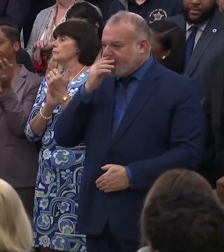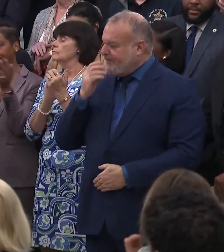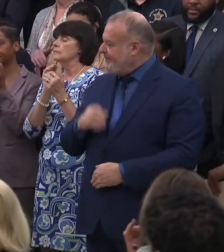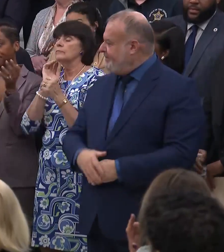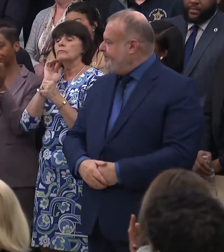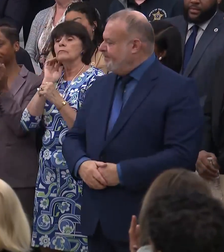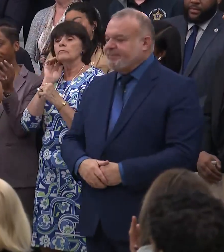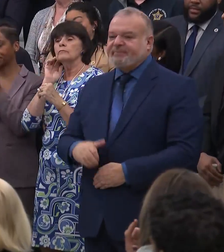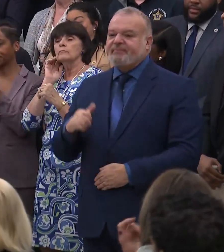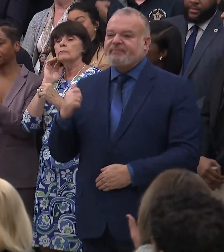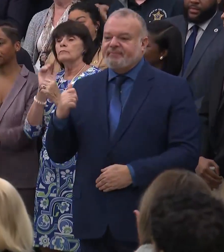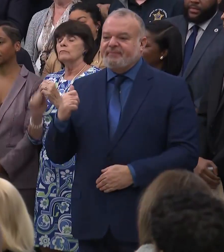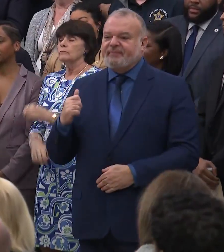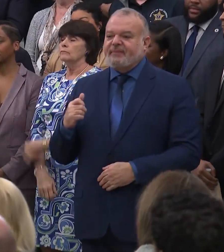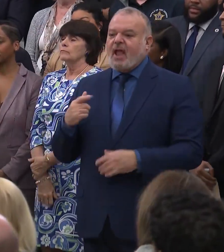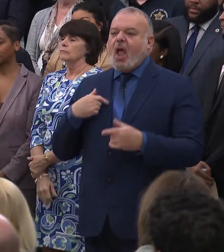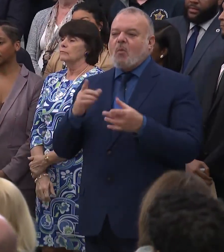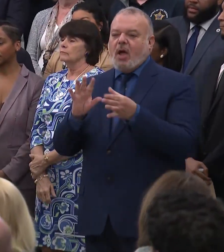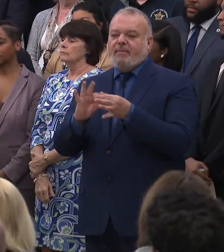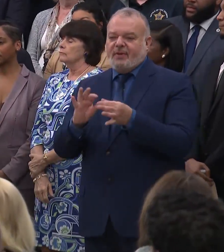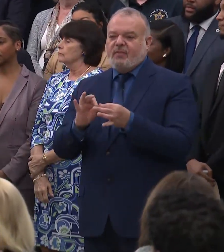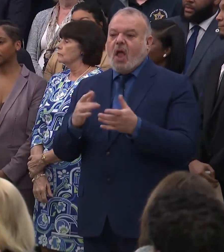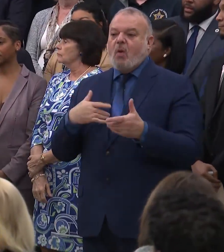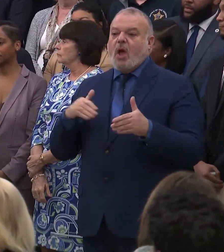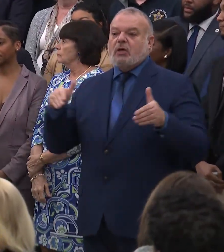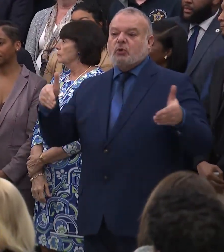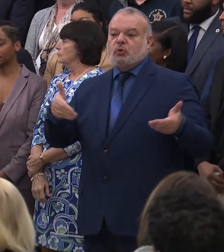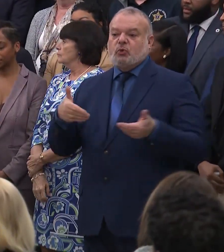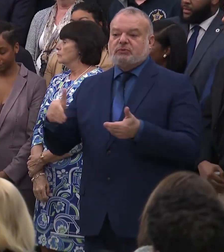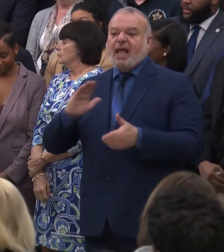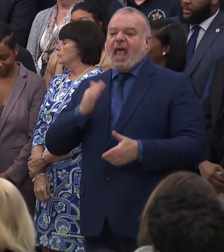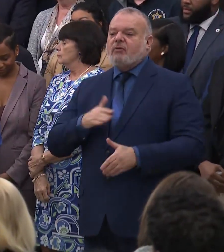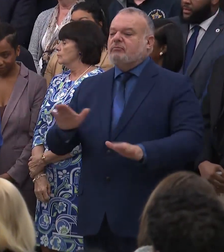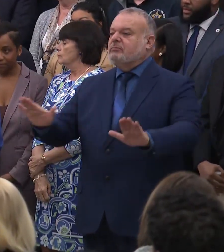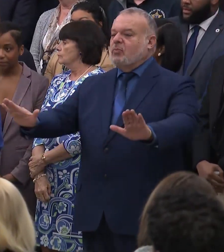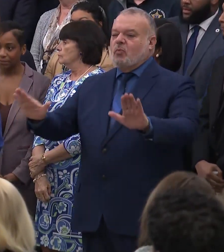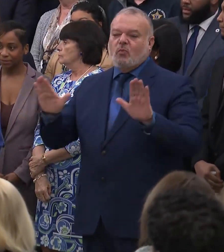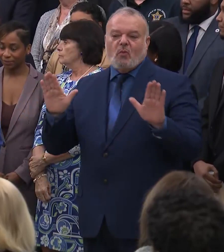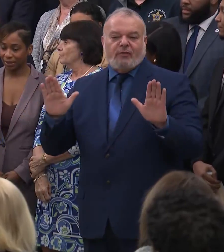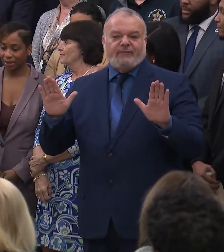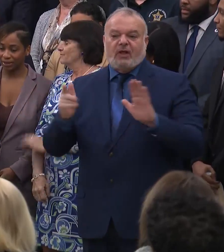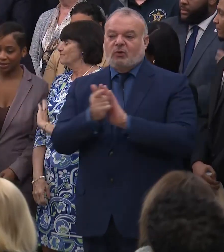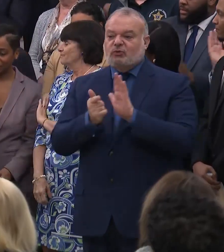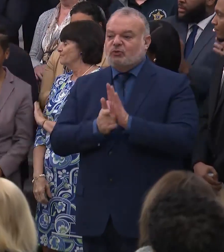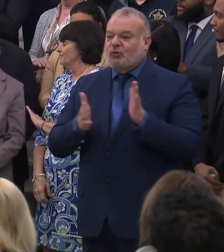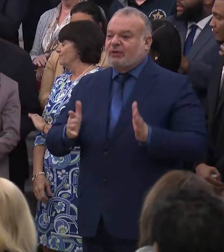with that, I would like to introduce our terrific Attorney General, Andrea Campbell.